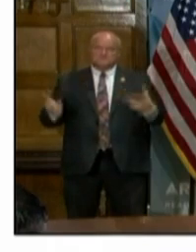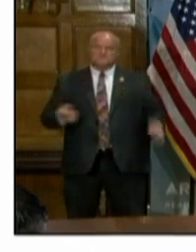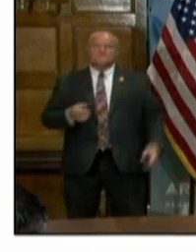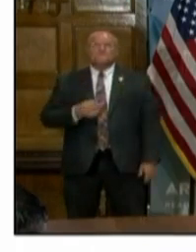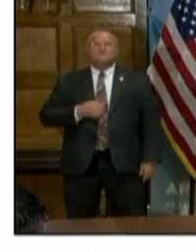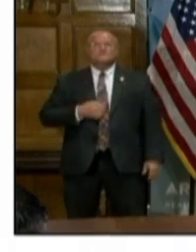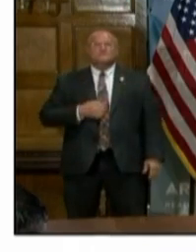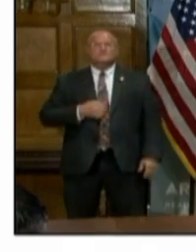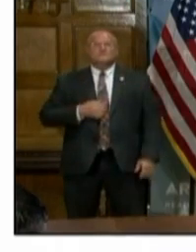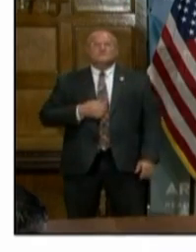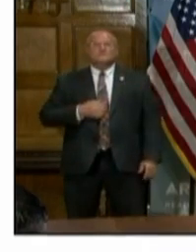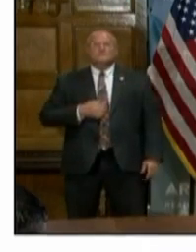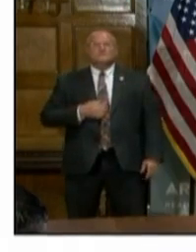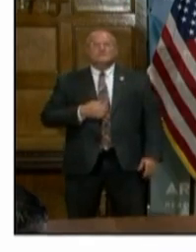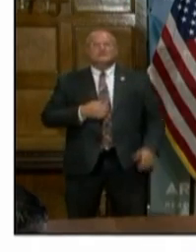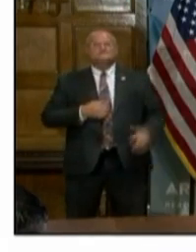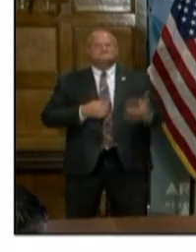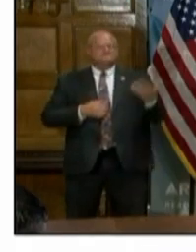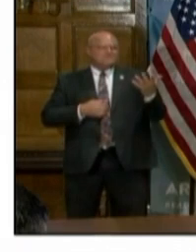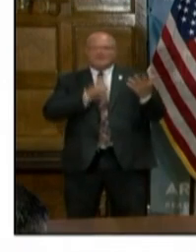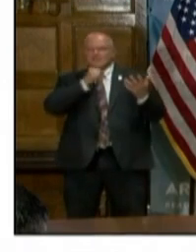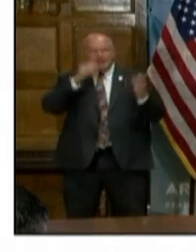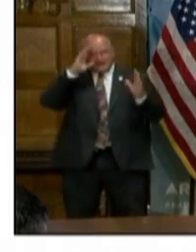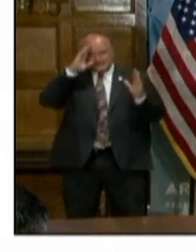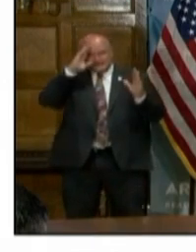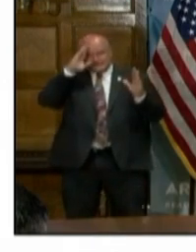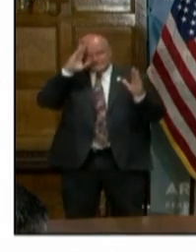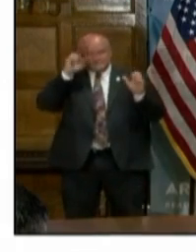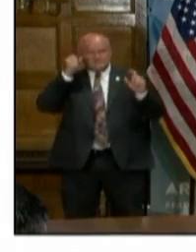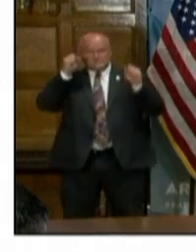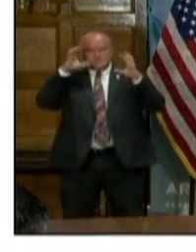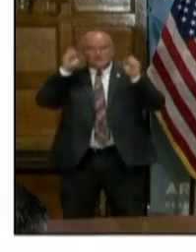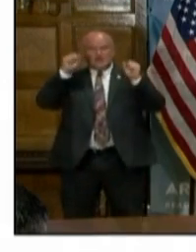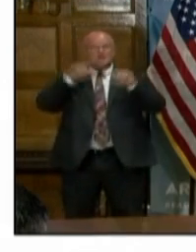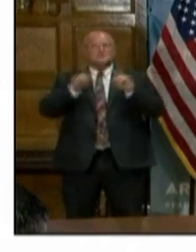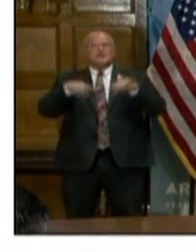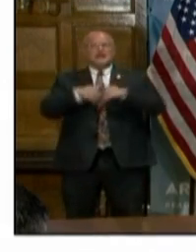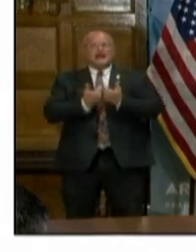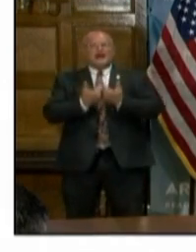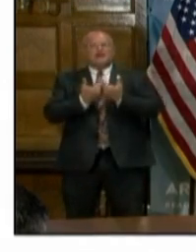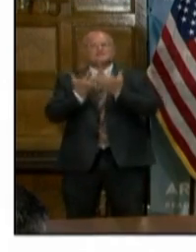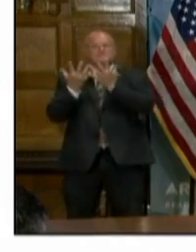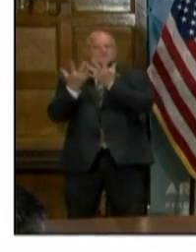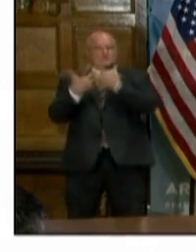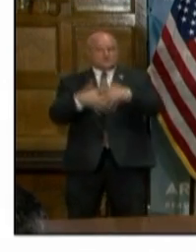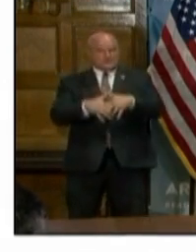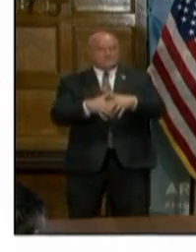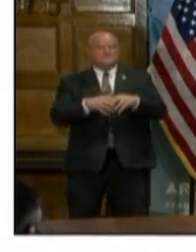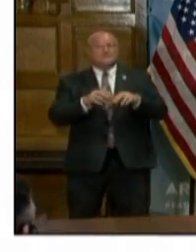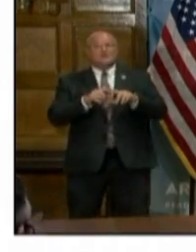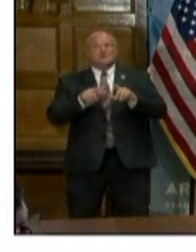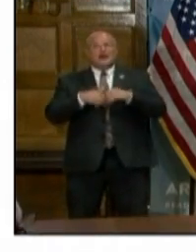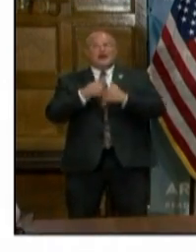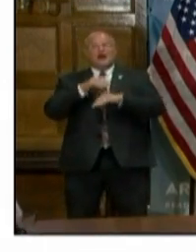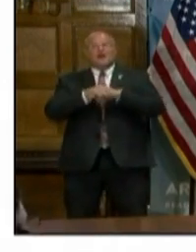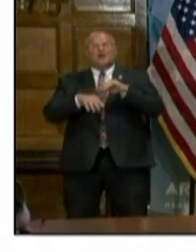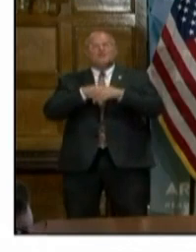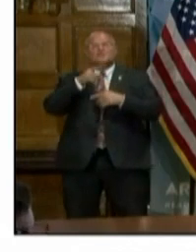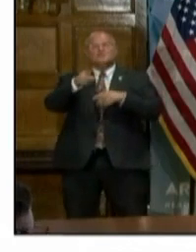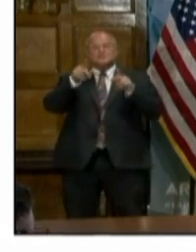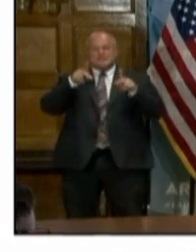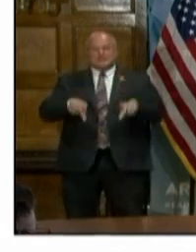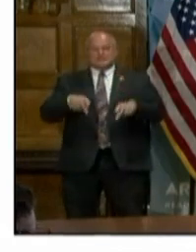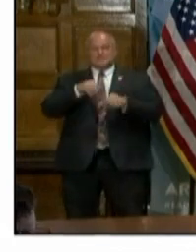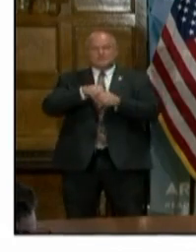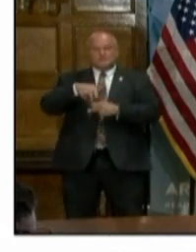Another slide, maybe not totally unexpected, just in terms of how this shakes out. But how comfortable are you doing